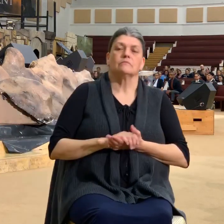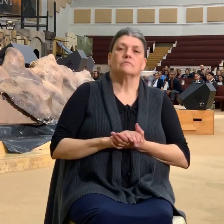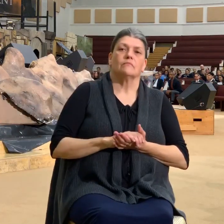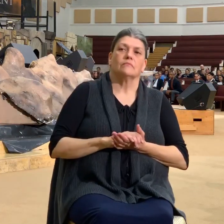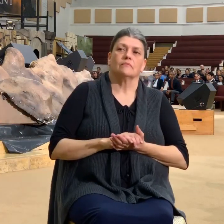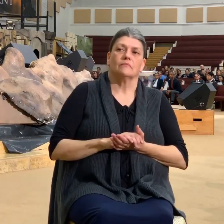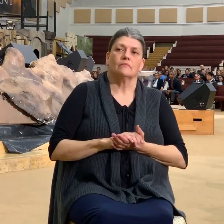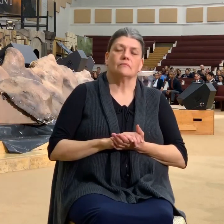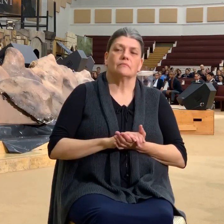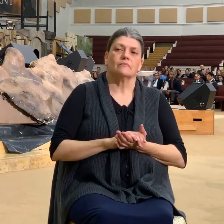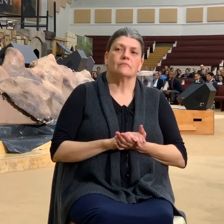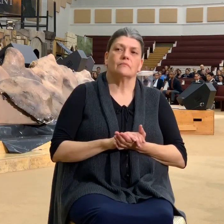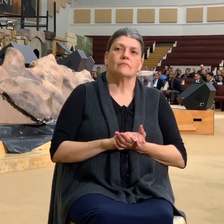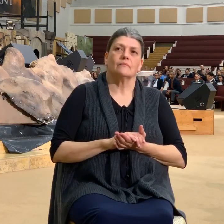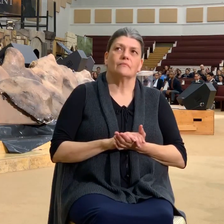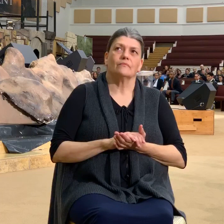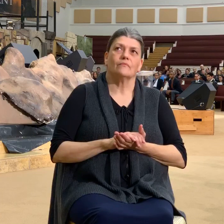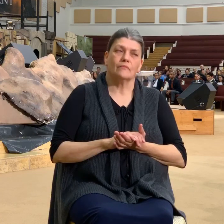And then